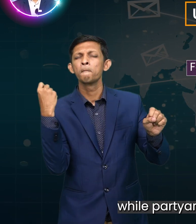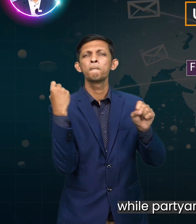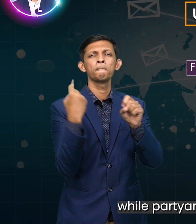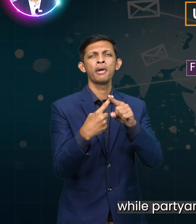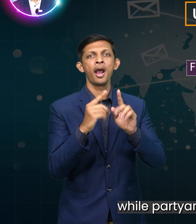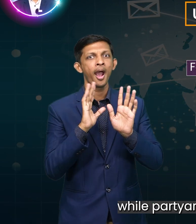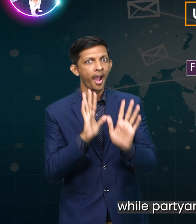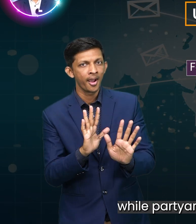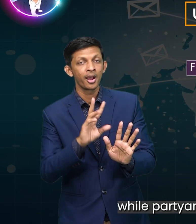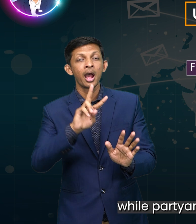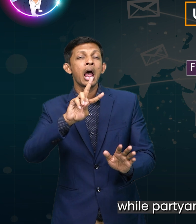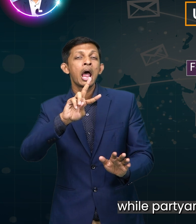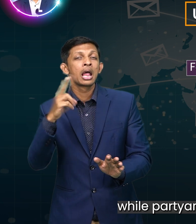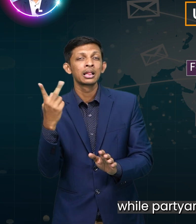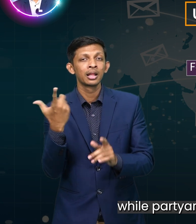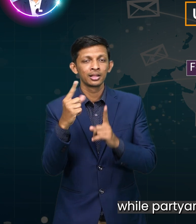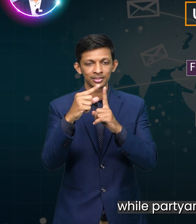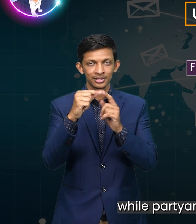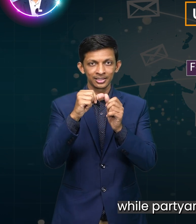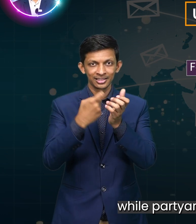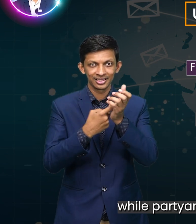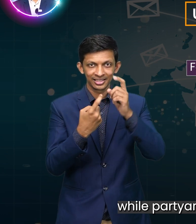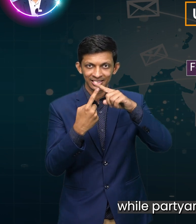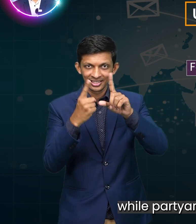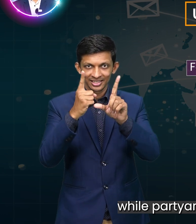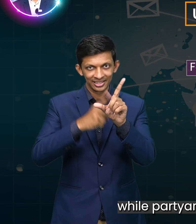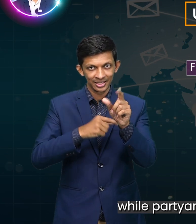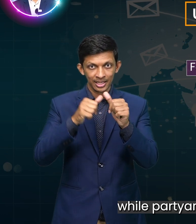partyanimal123@gmail.com is not.